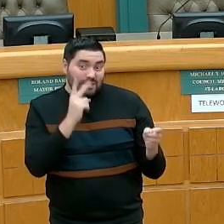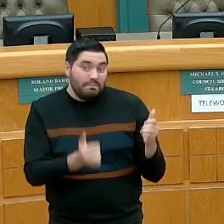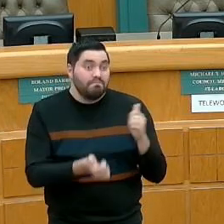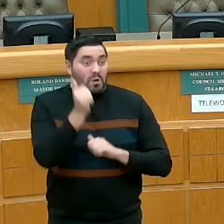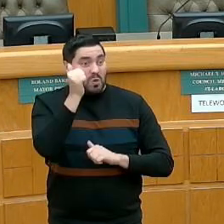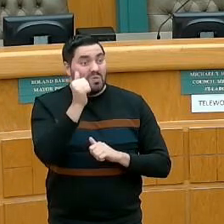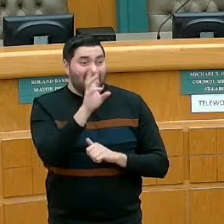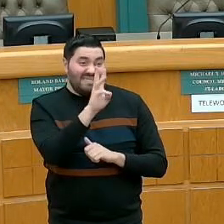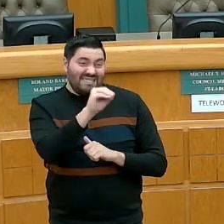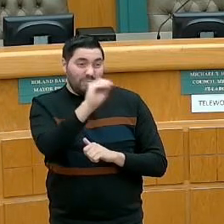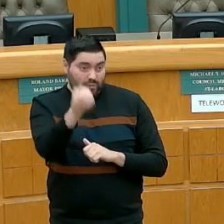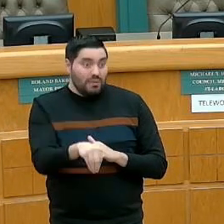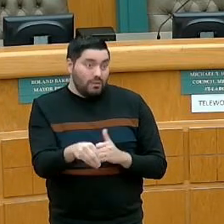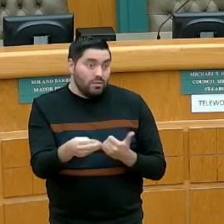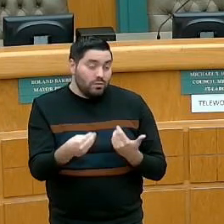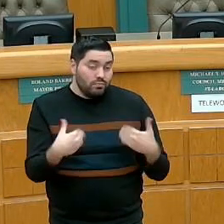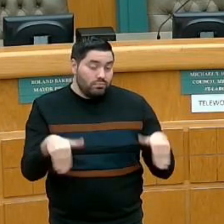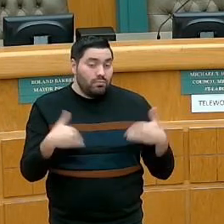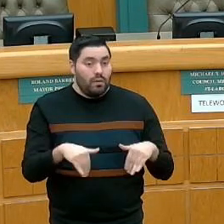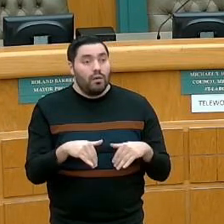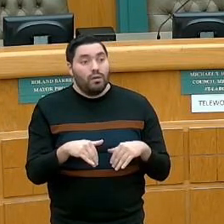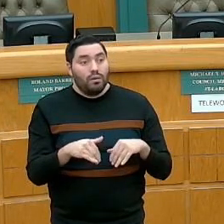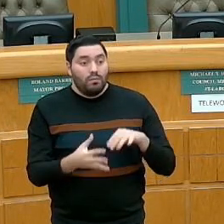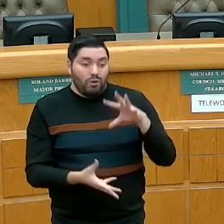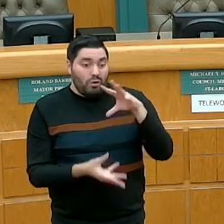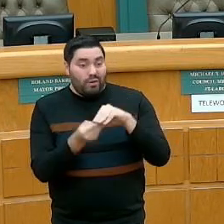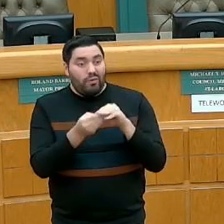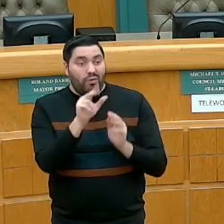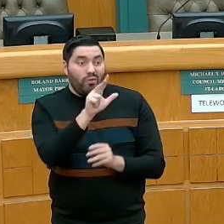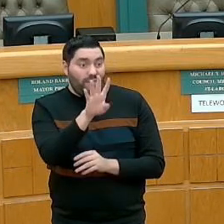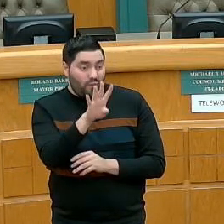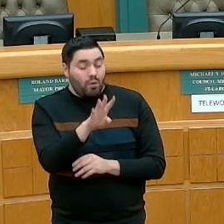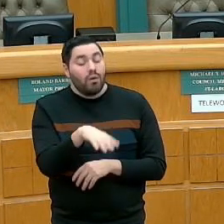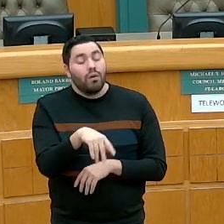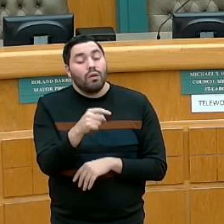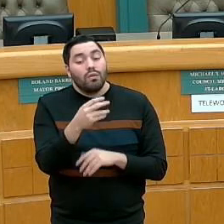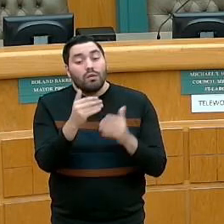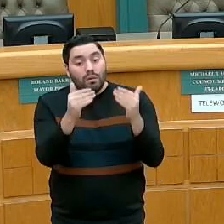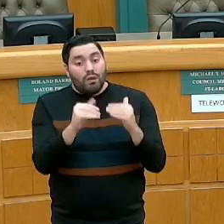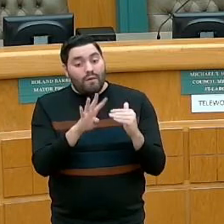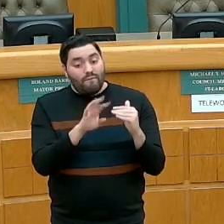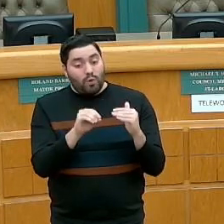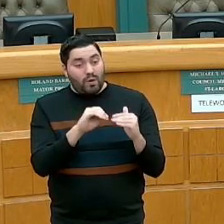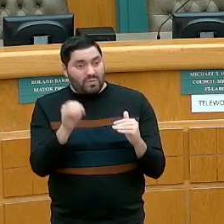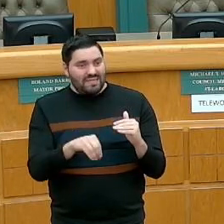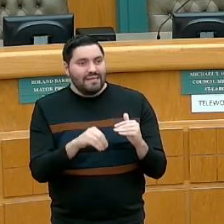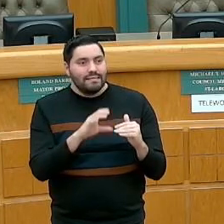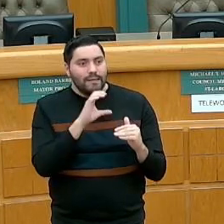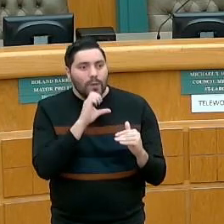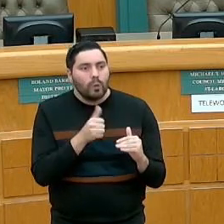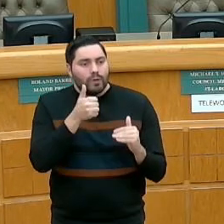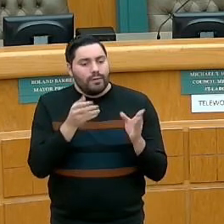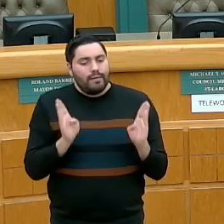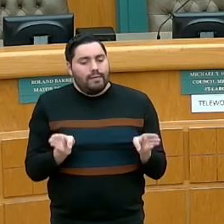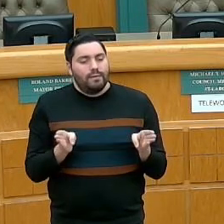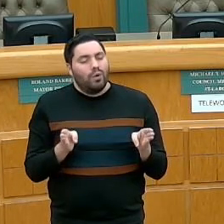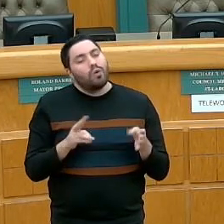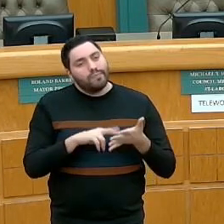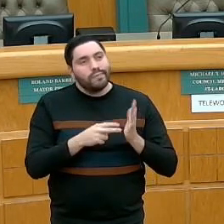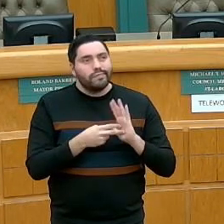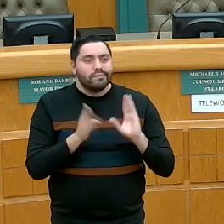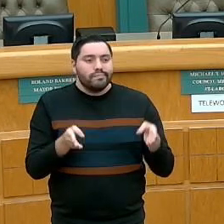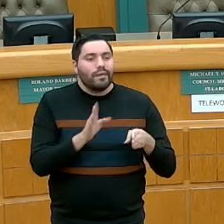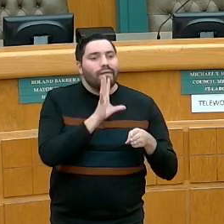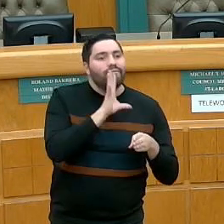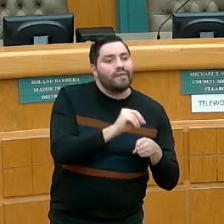the cases are there, 34 in total, and then 40% is in that elderly bracket. No, not elderly, but the bracket